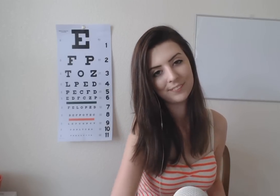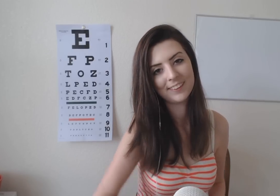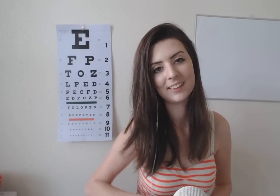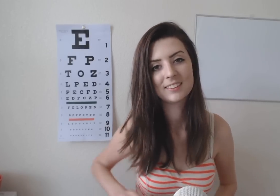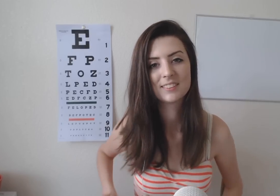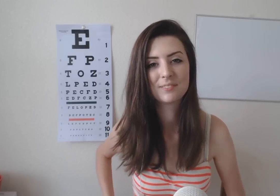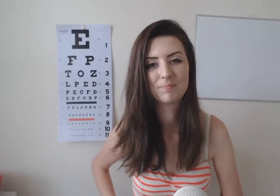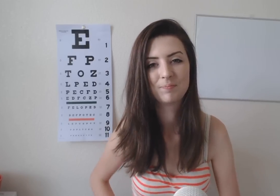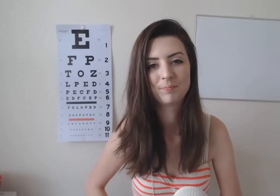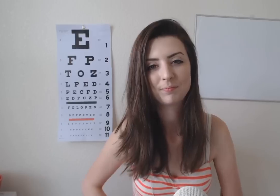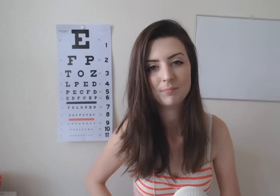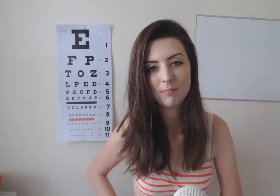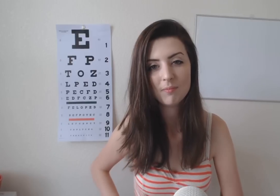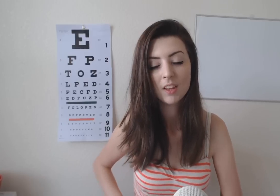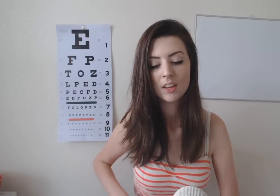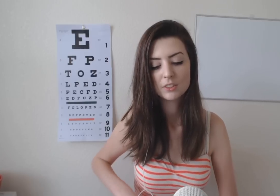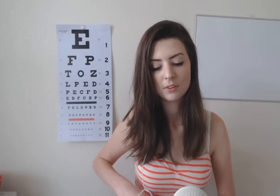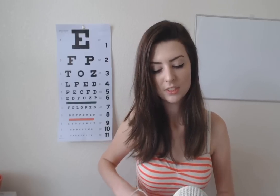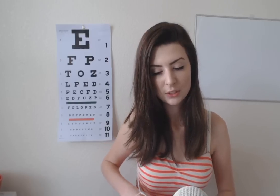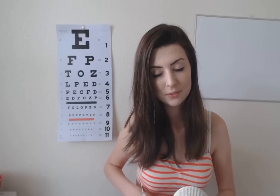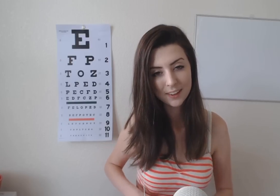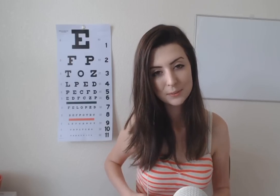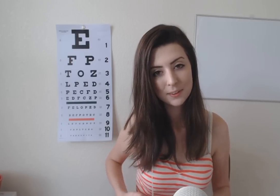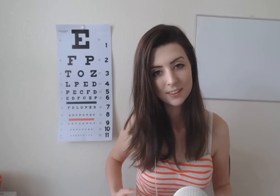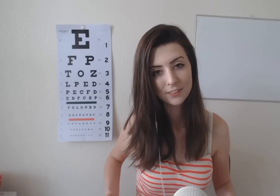Perfect. So I'll see you next week, okay?